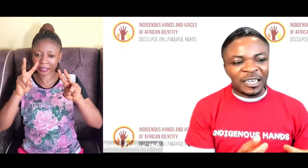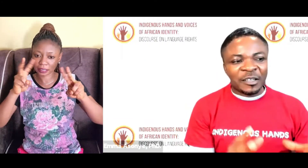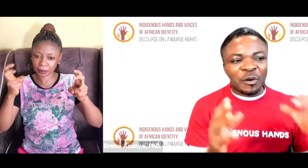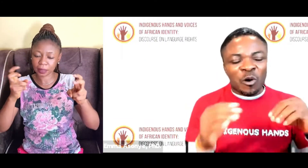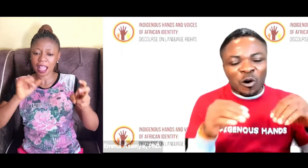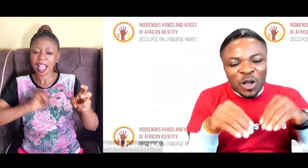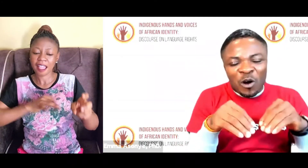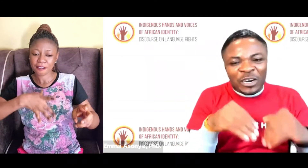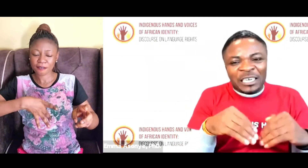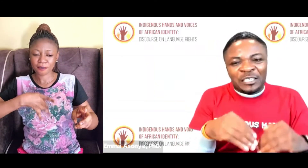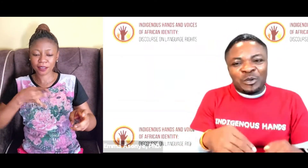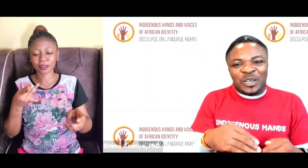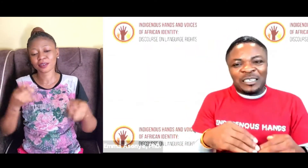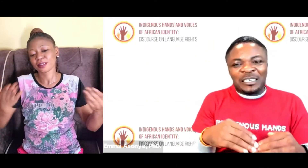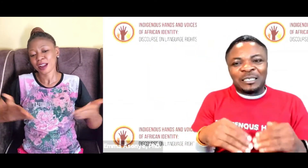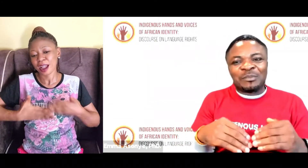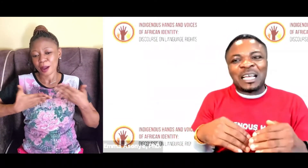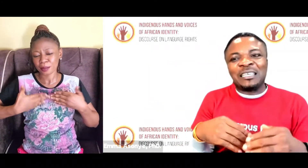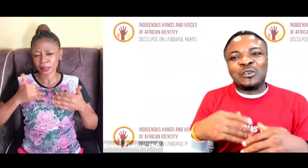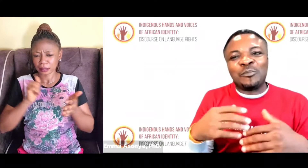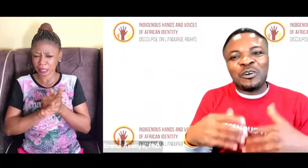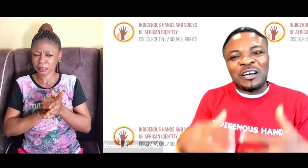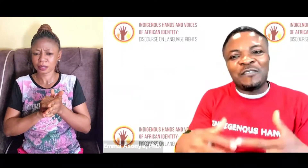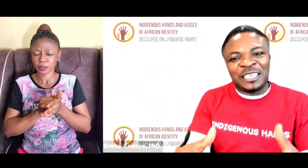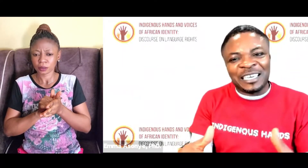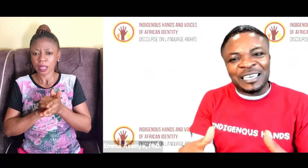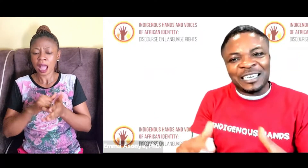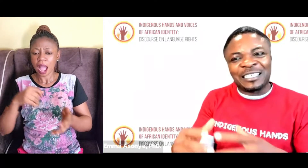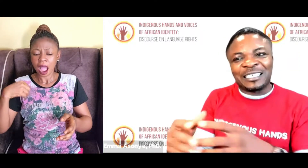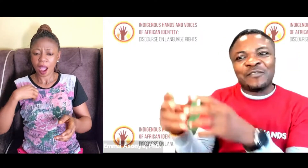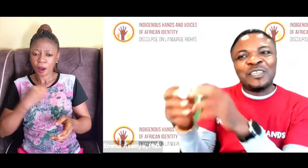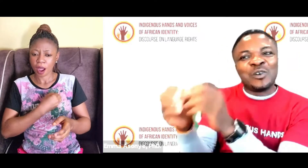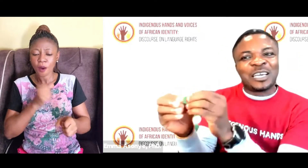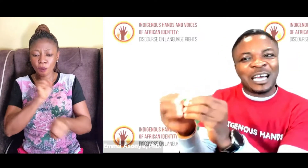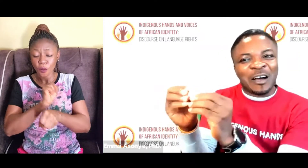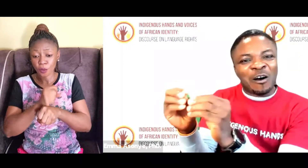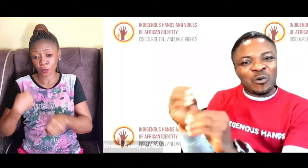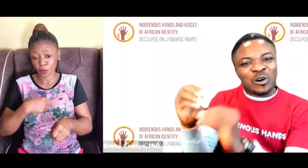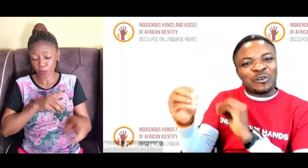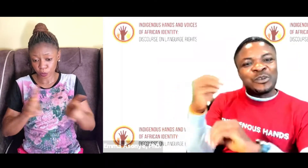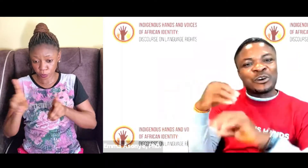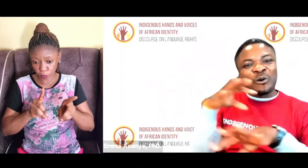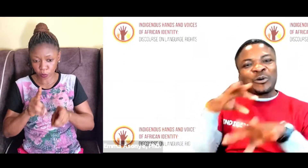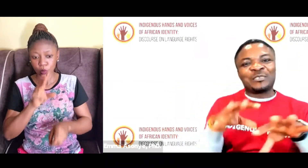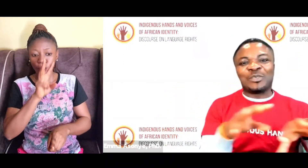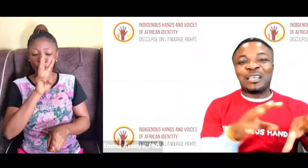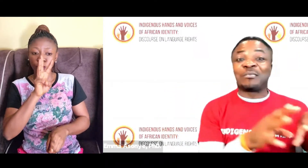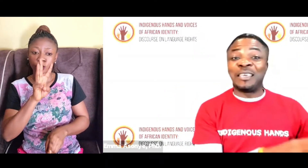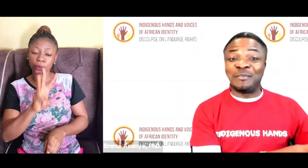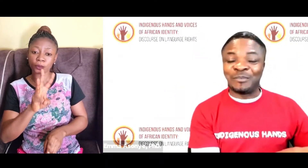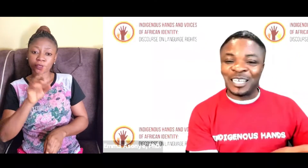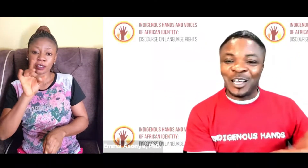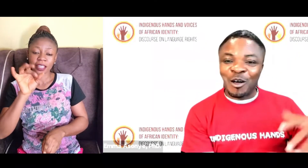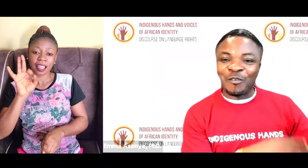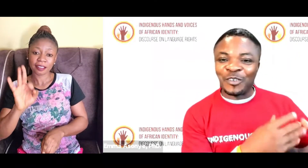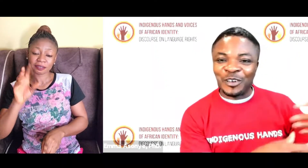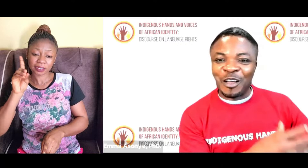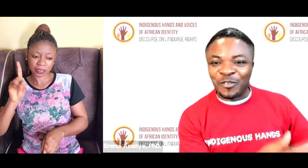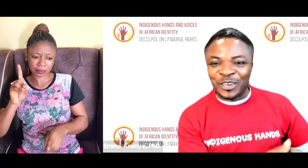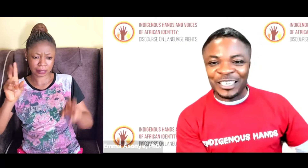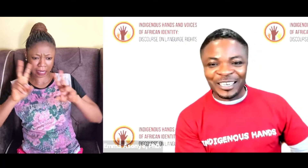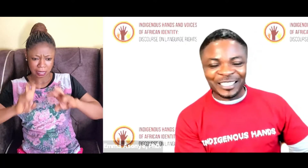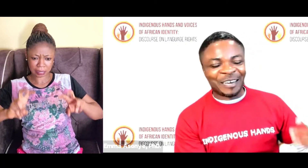work, the work we're already doing, it seems that the WFD is even looking at our work, mirroring it with the themes